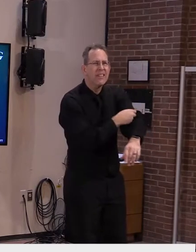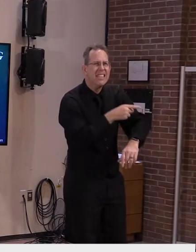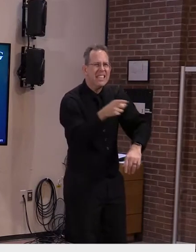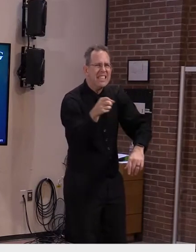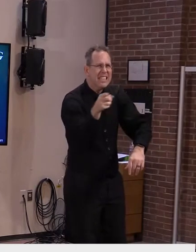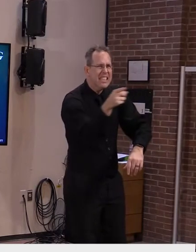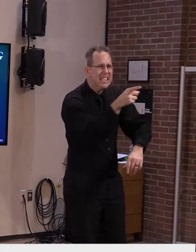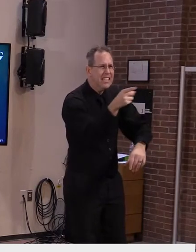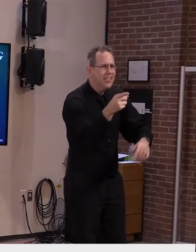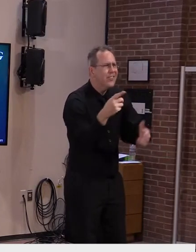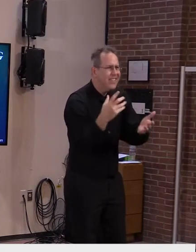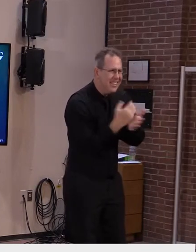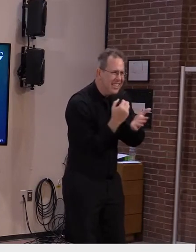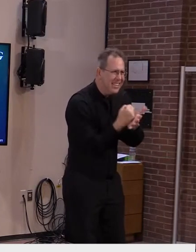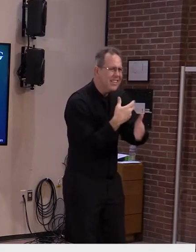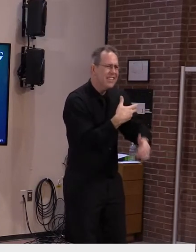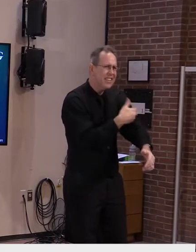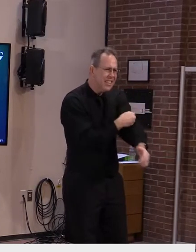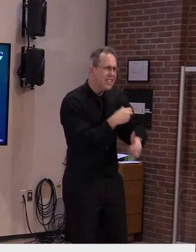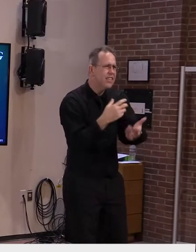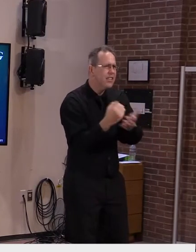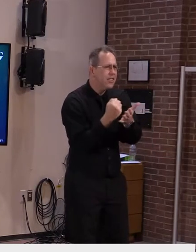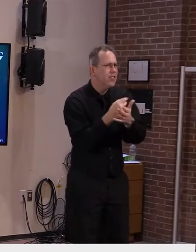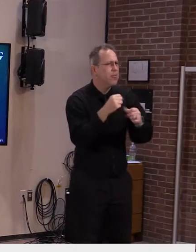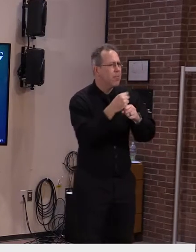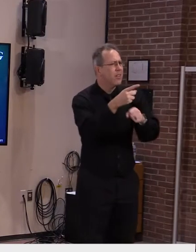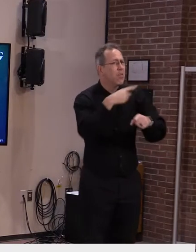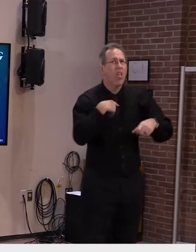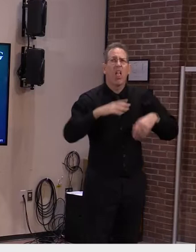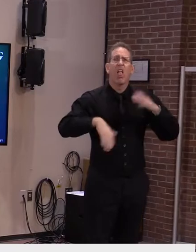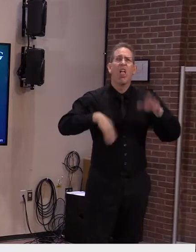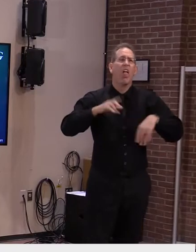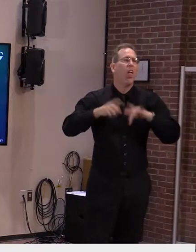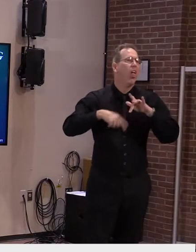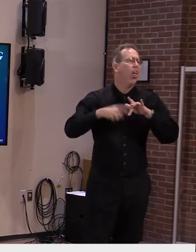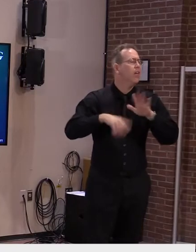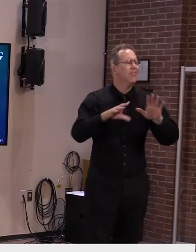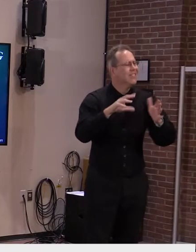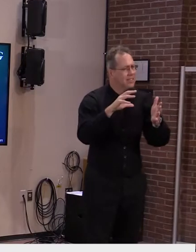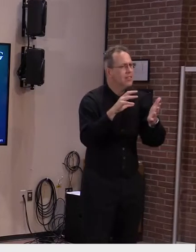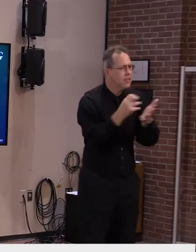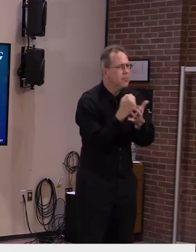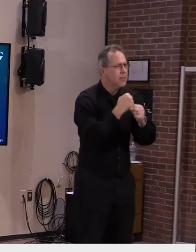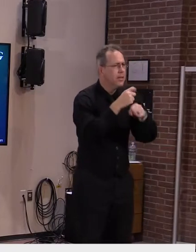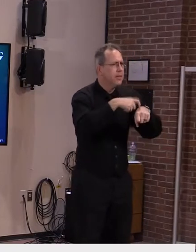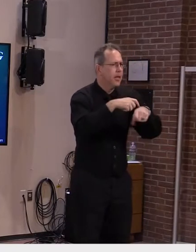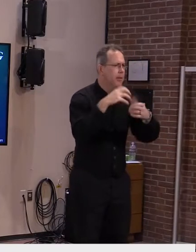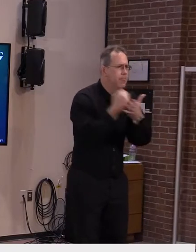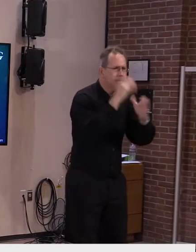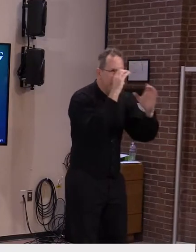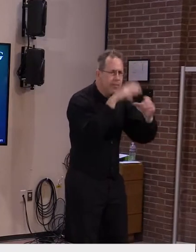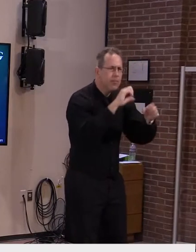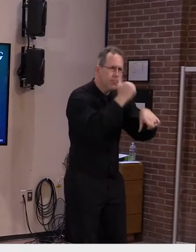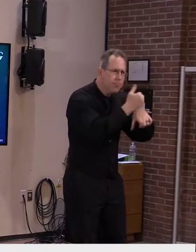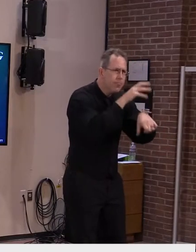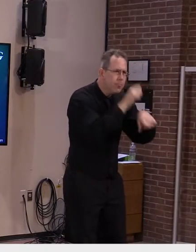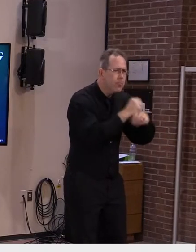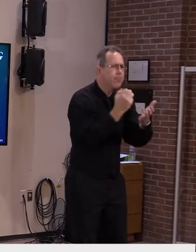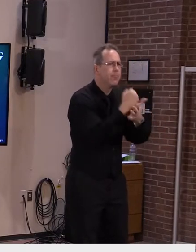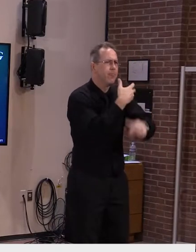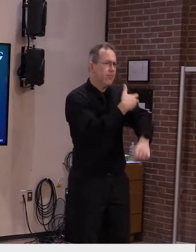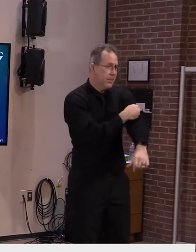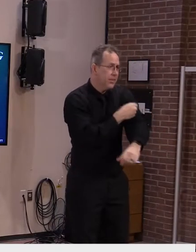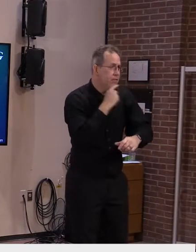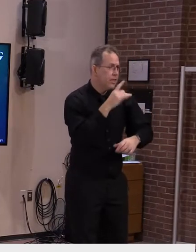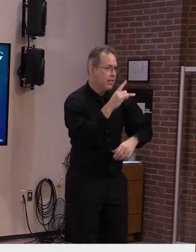make the time to protect yourself, family, and friends by getting a booster before the holidays. Please get your